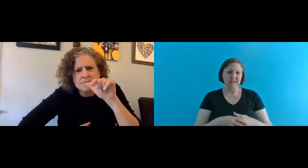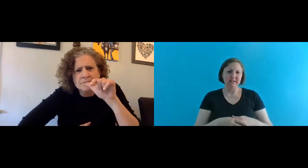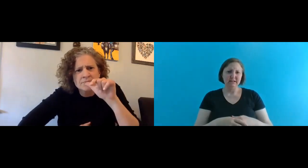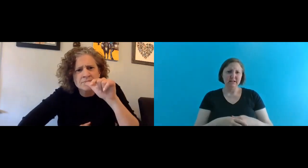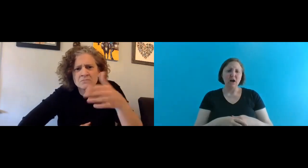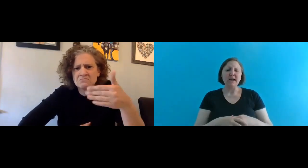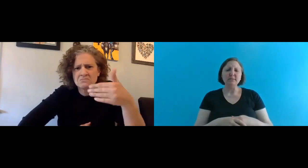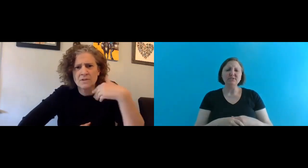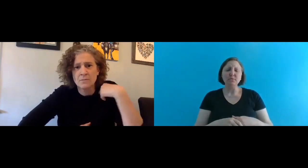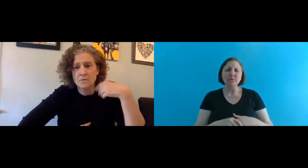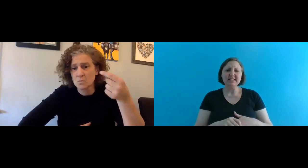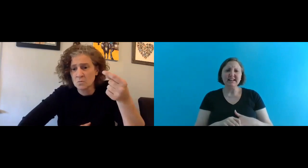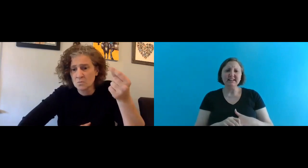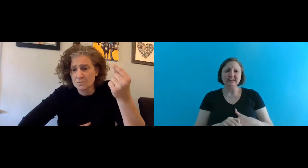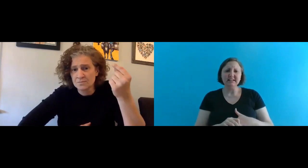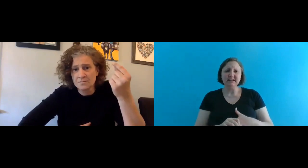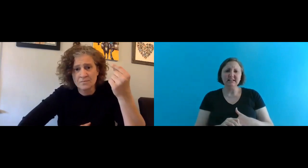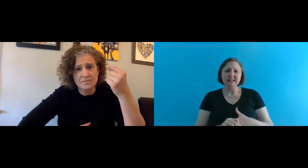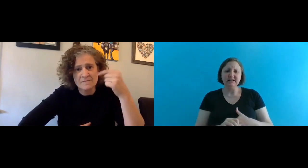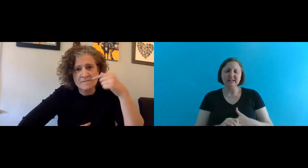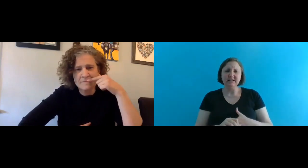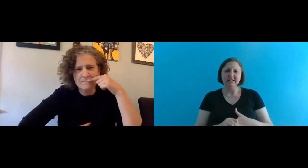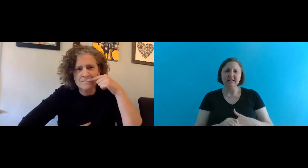Okay, I'm sorry, what was that again?